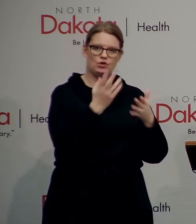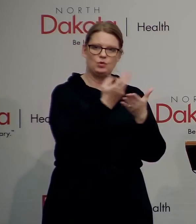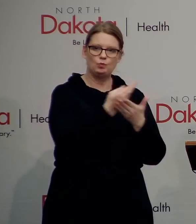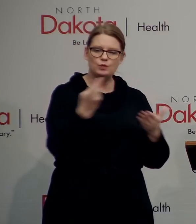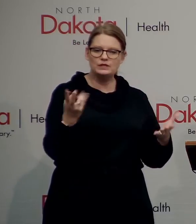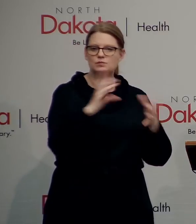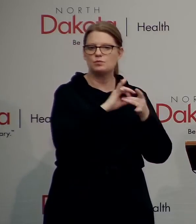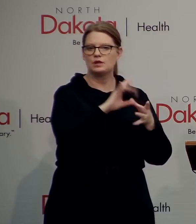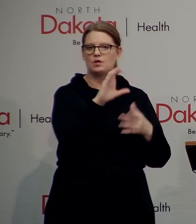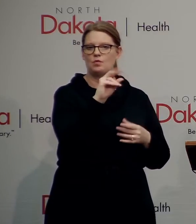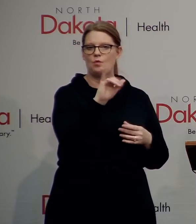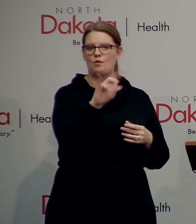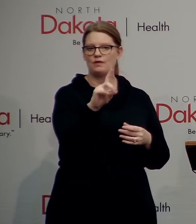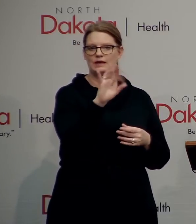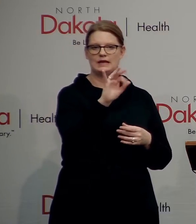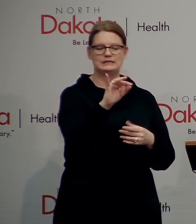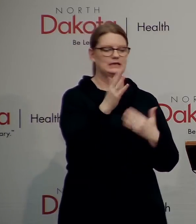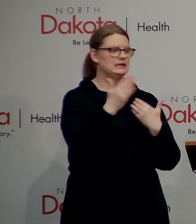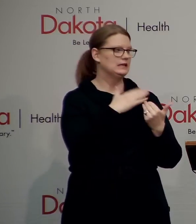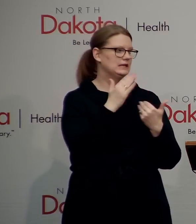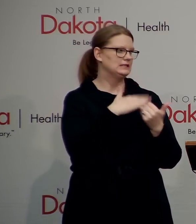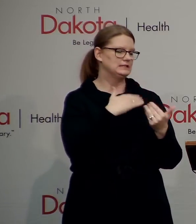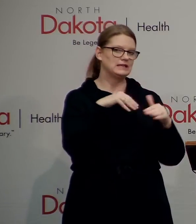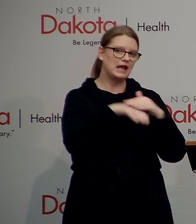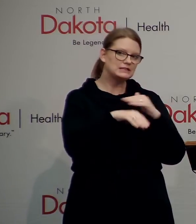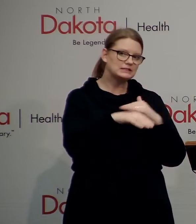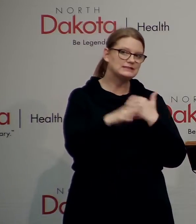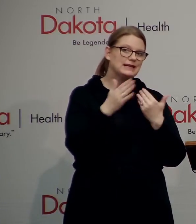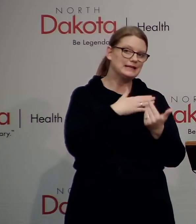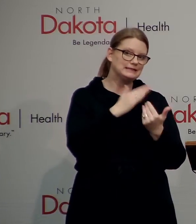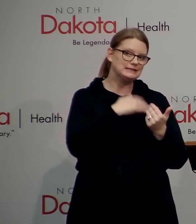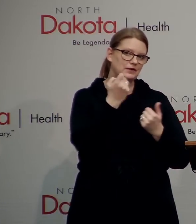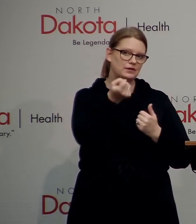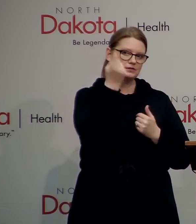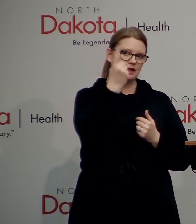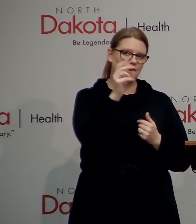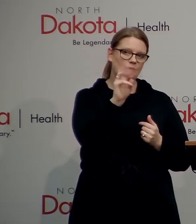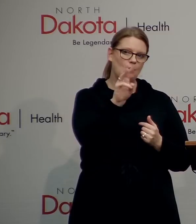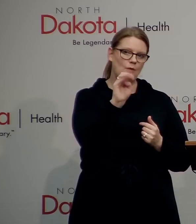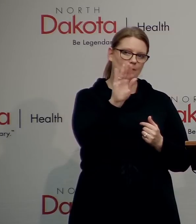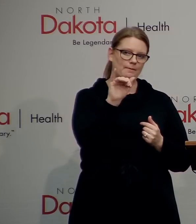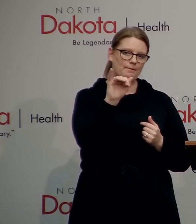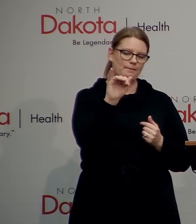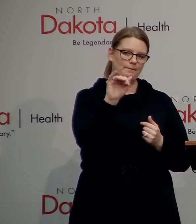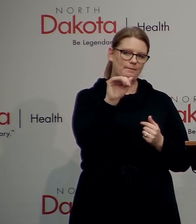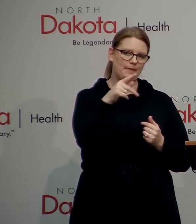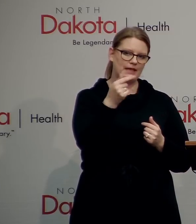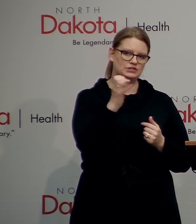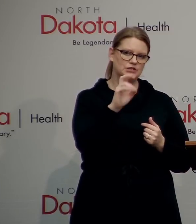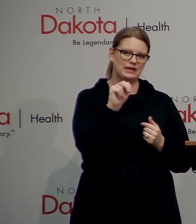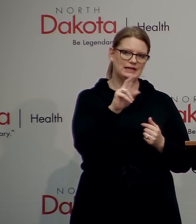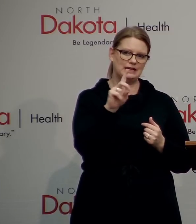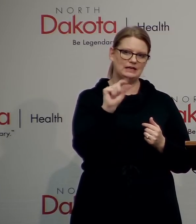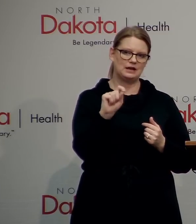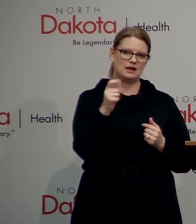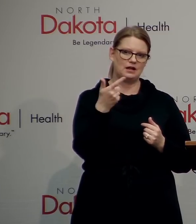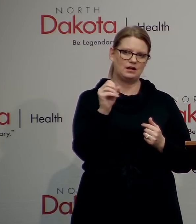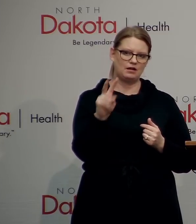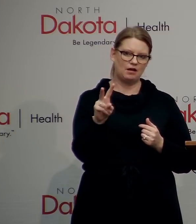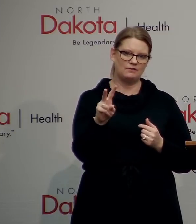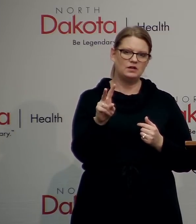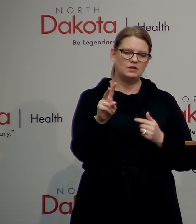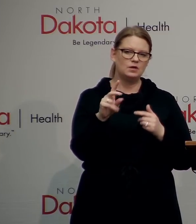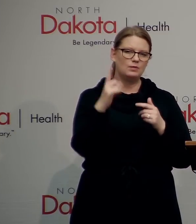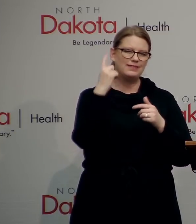to COVID-19 in an easy-to-access, easy-to-understand webpage on ND.gov. Our target availability for that